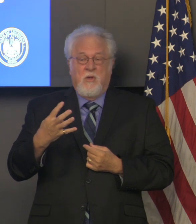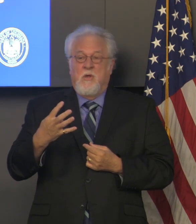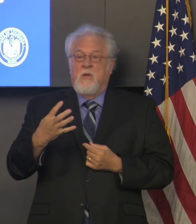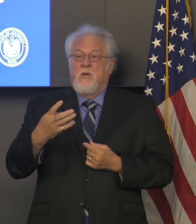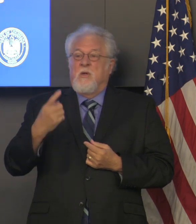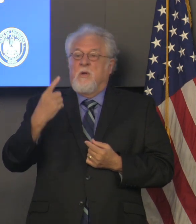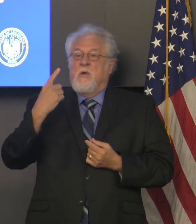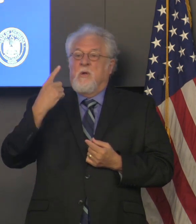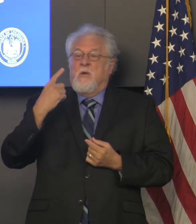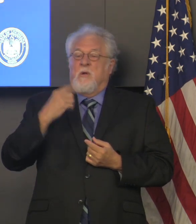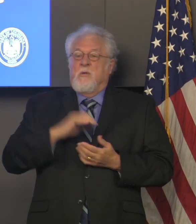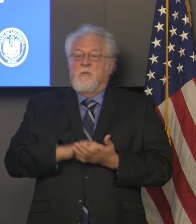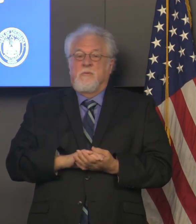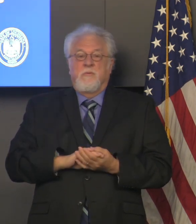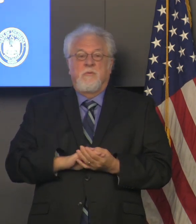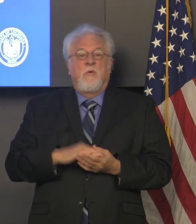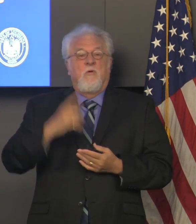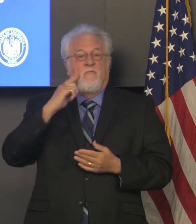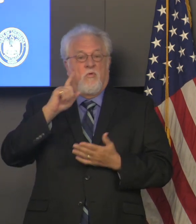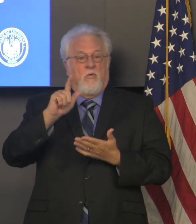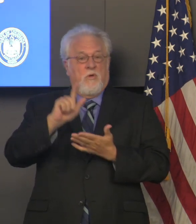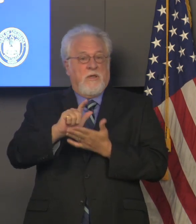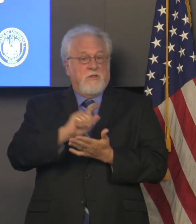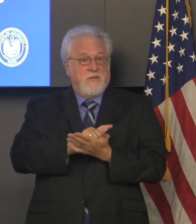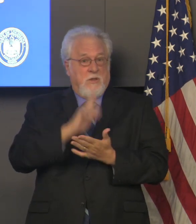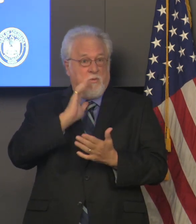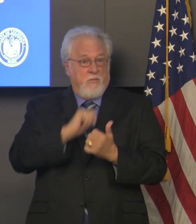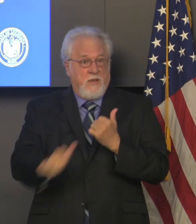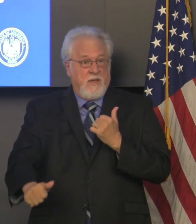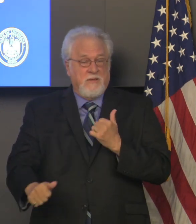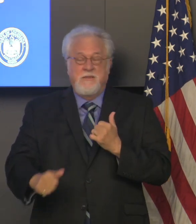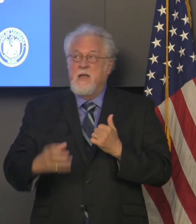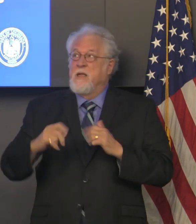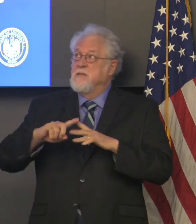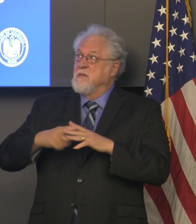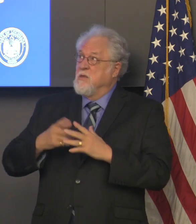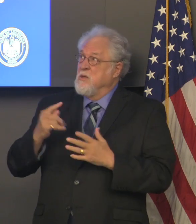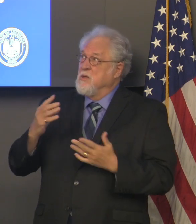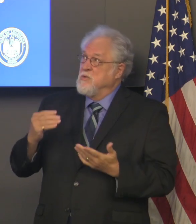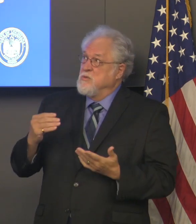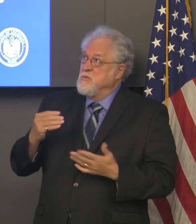of the legislation that they're going to pass and that they're starting to